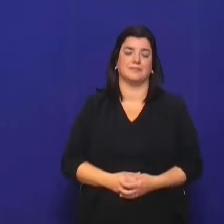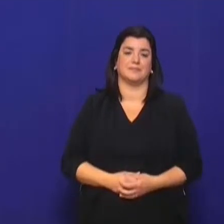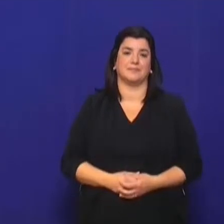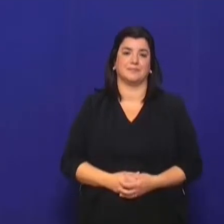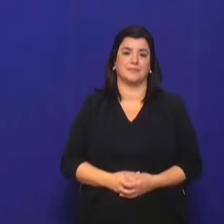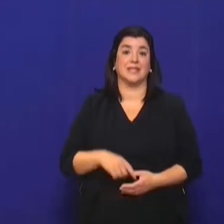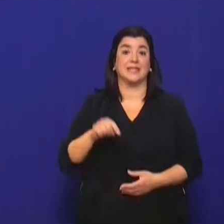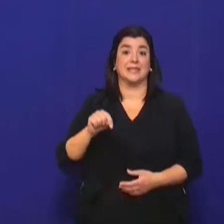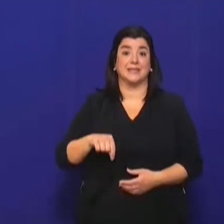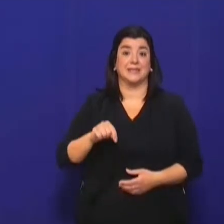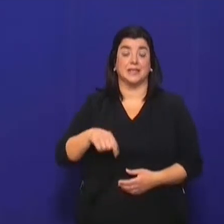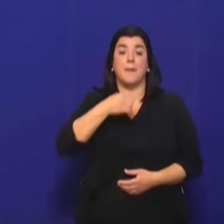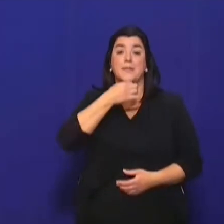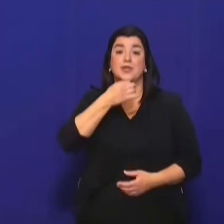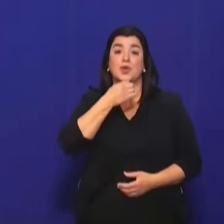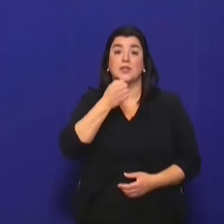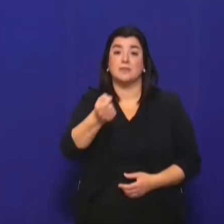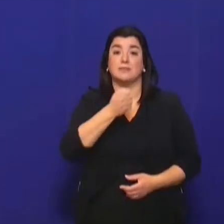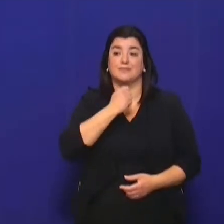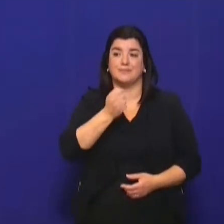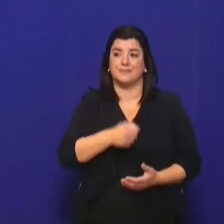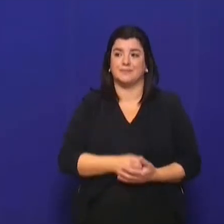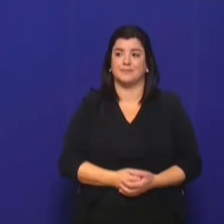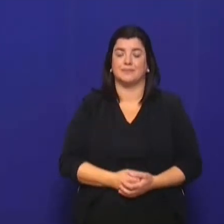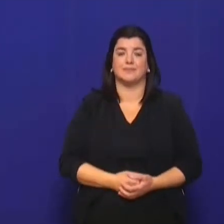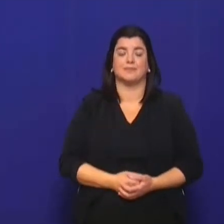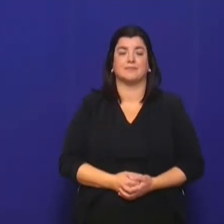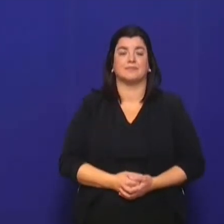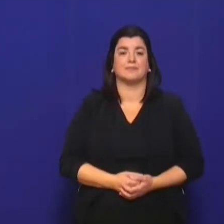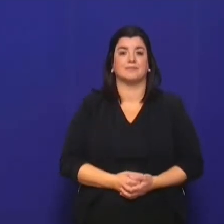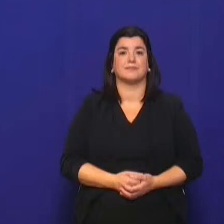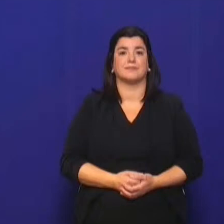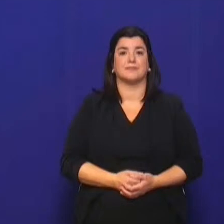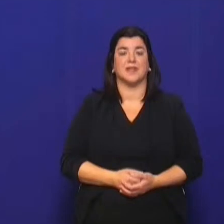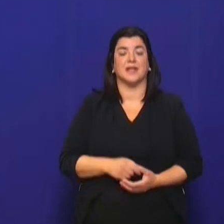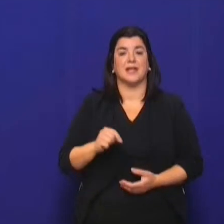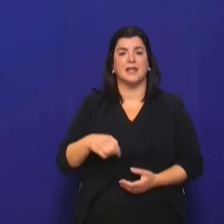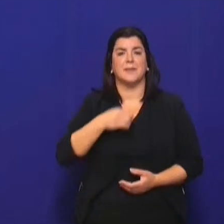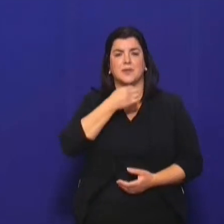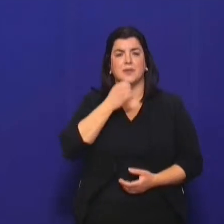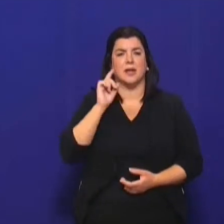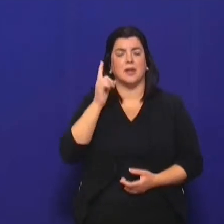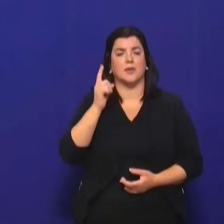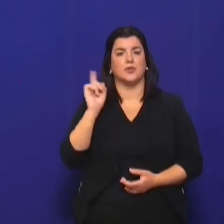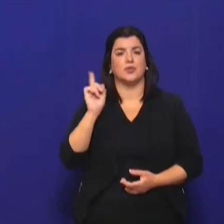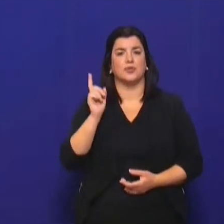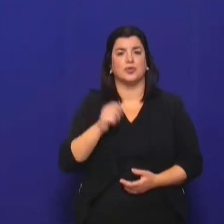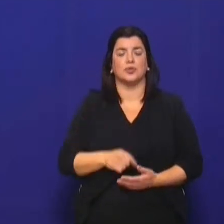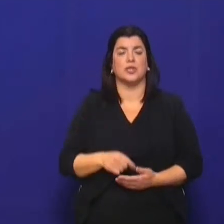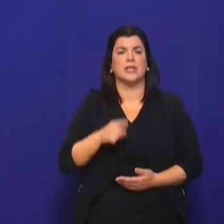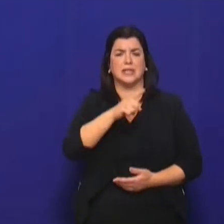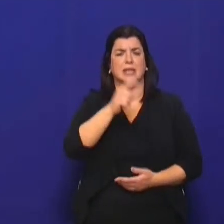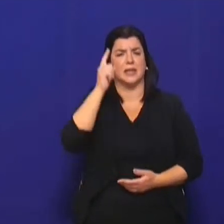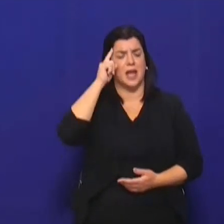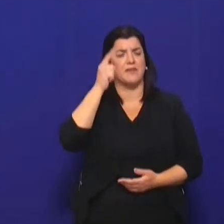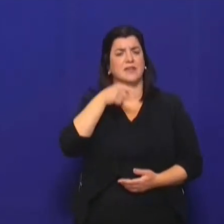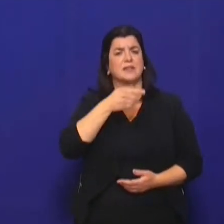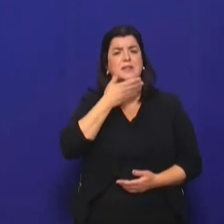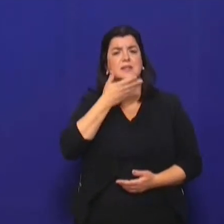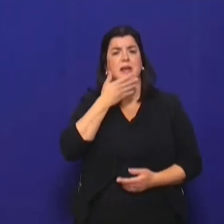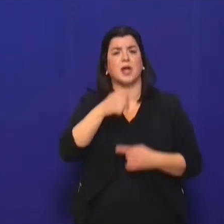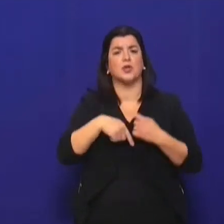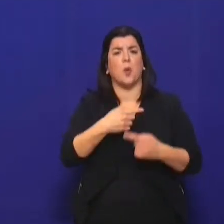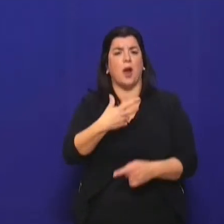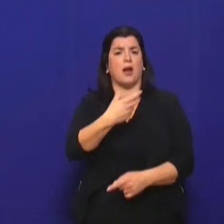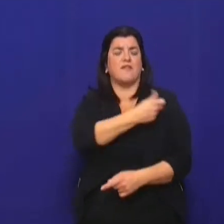Naddu għal-mistoqsijiet. Good afternoon, Professor Gauci. Laura Kalea from Malta today. I know you explained a little bit in detail about the